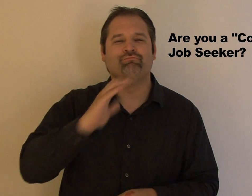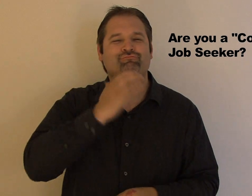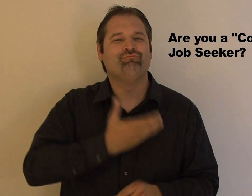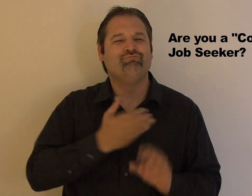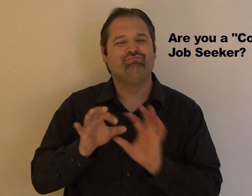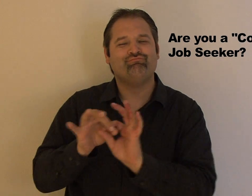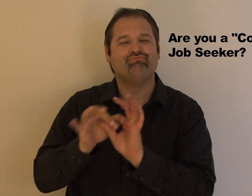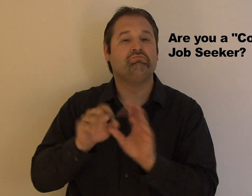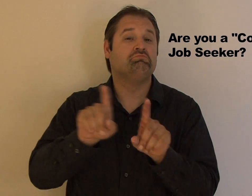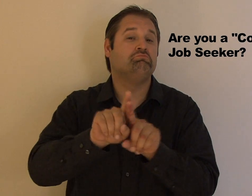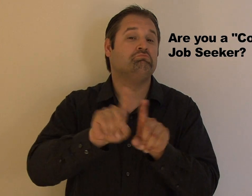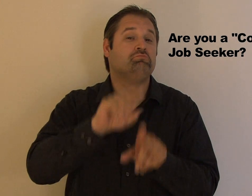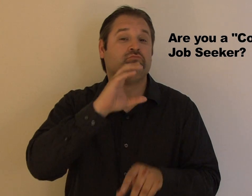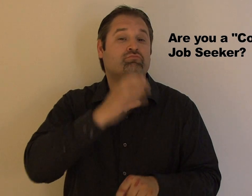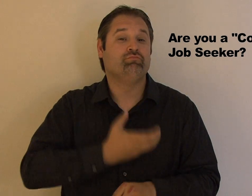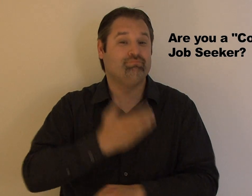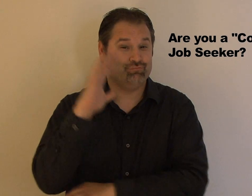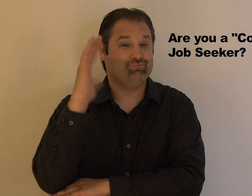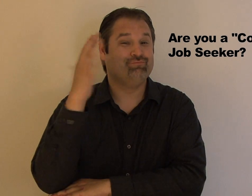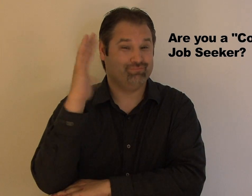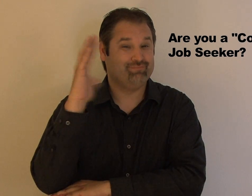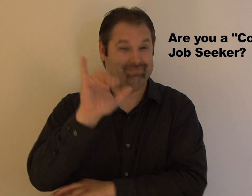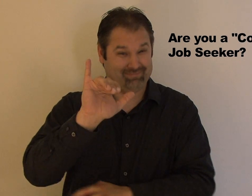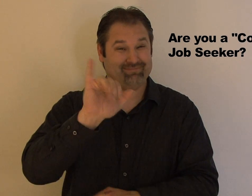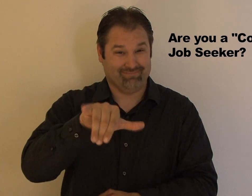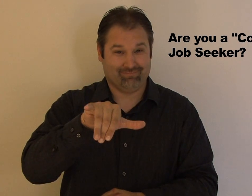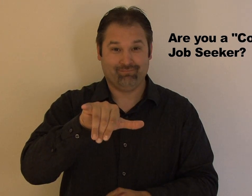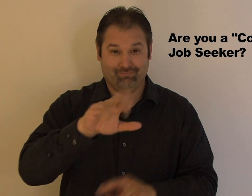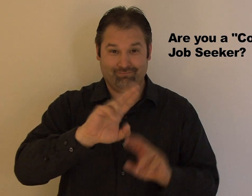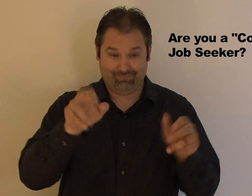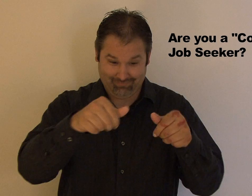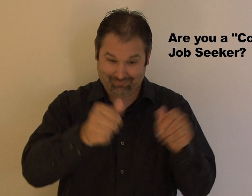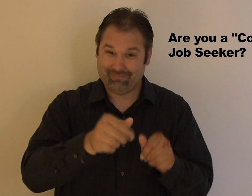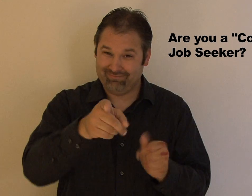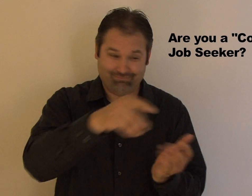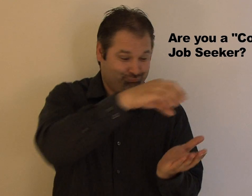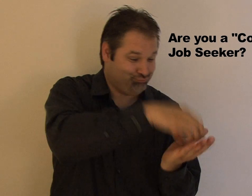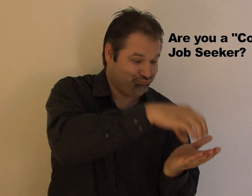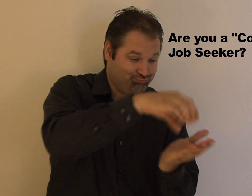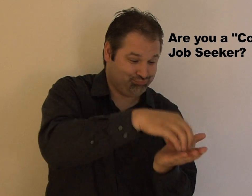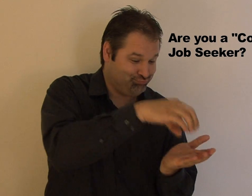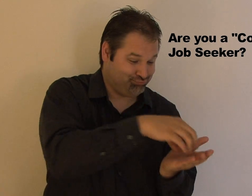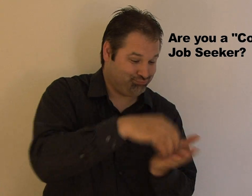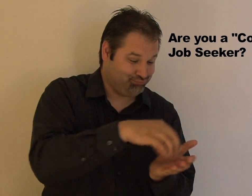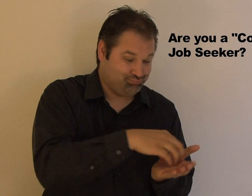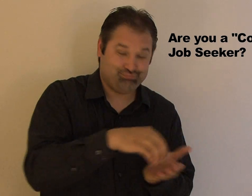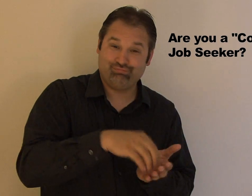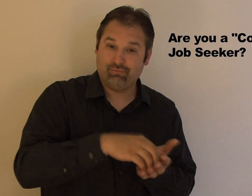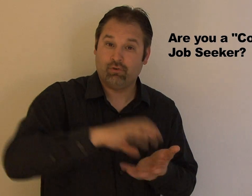It's like baking cookies at Christmas time, all of them in the same shape of a Christmas tree,